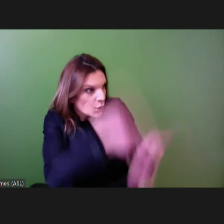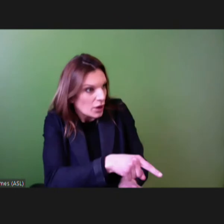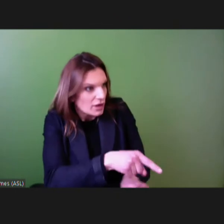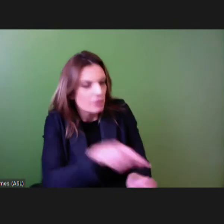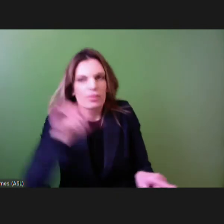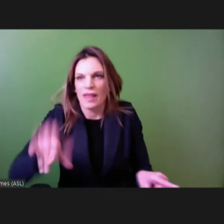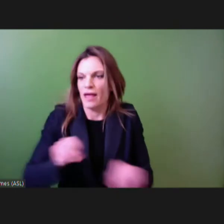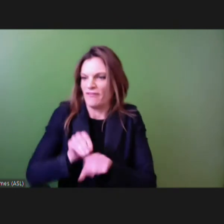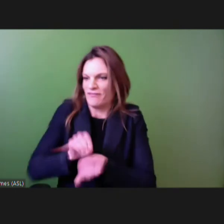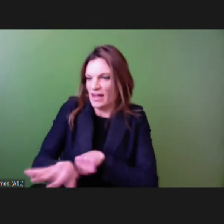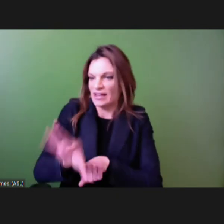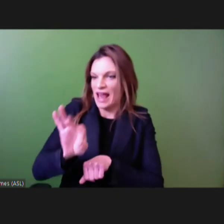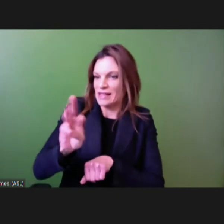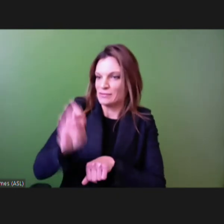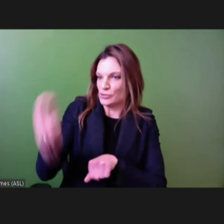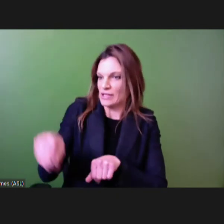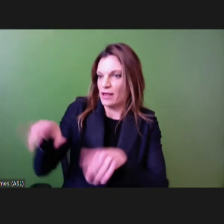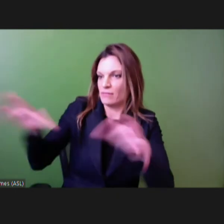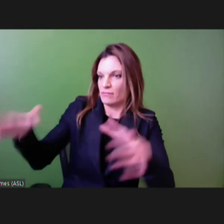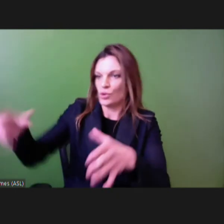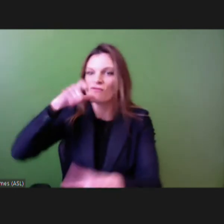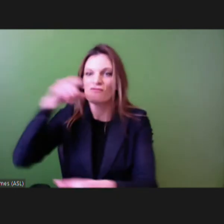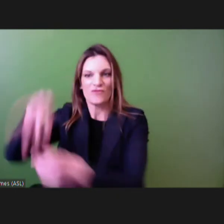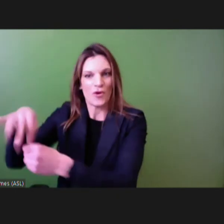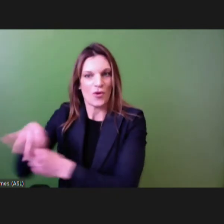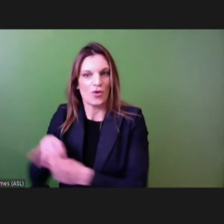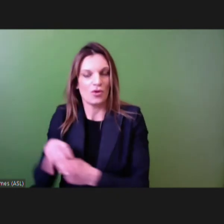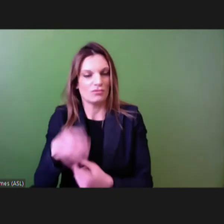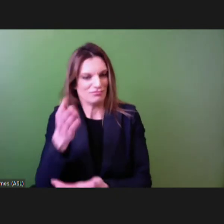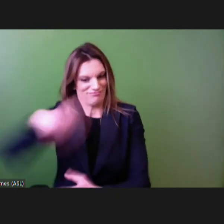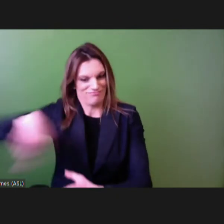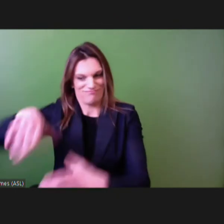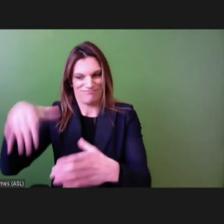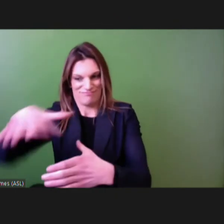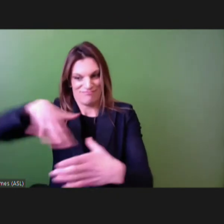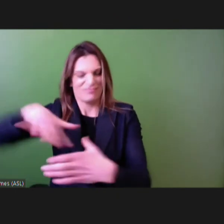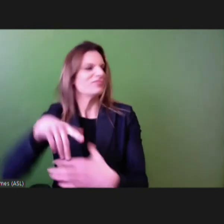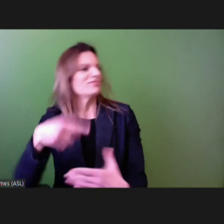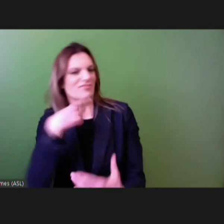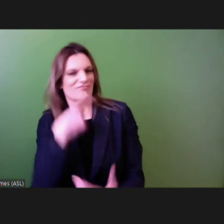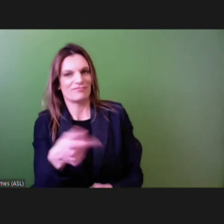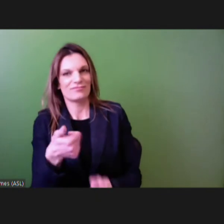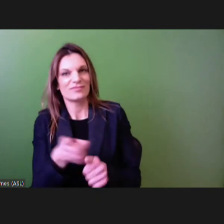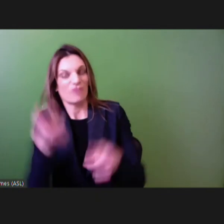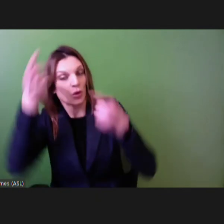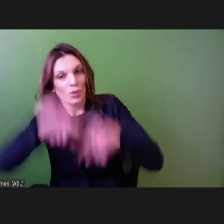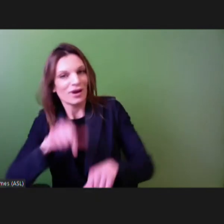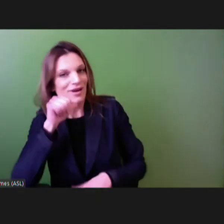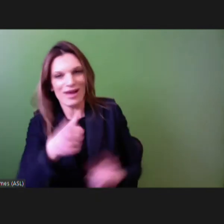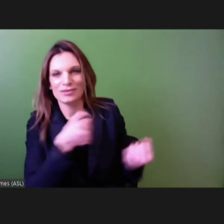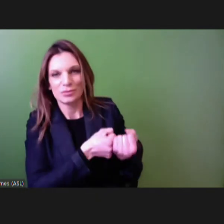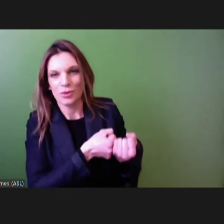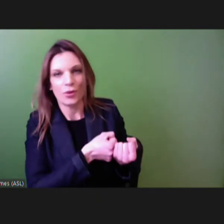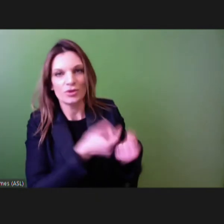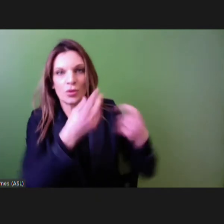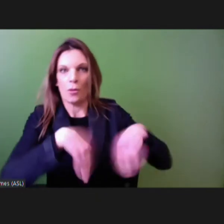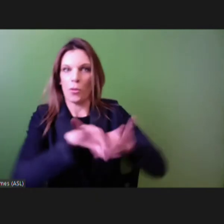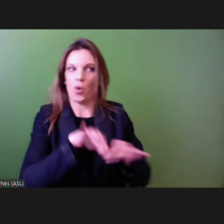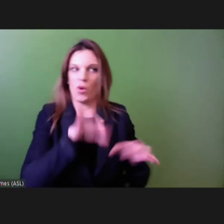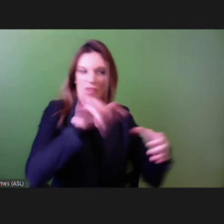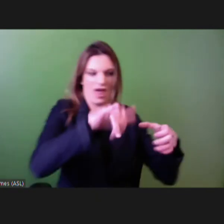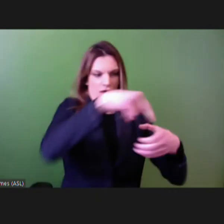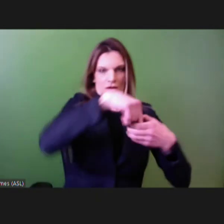would likely potentially oppose a lot of those changes. So we have a responsibility to make sure that people are aware of that